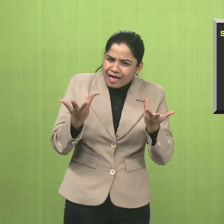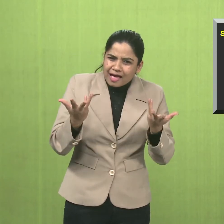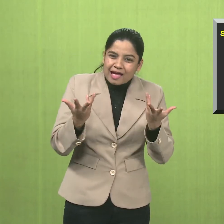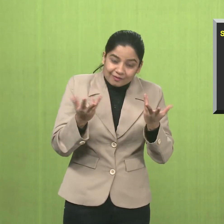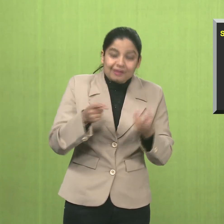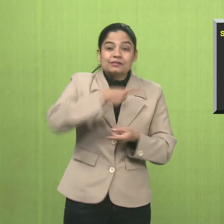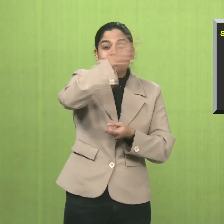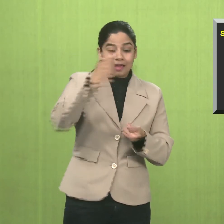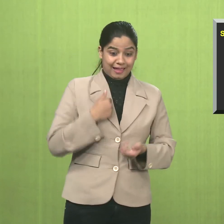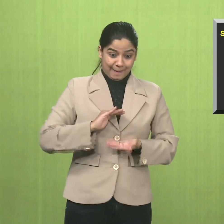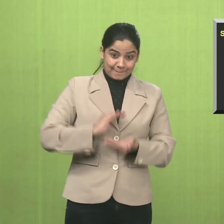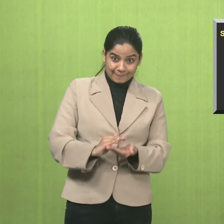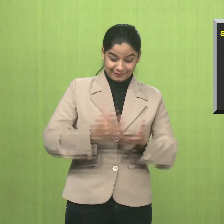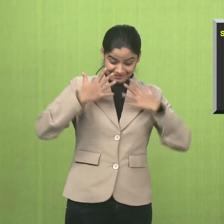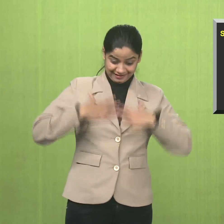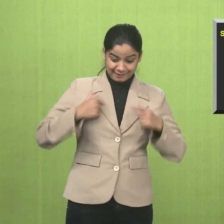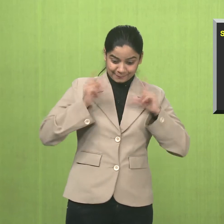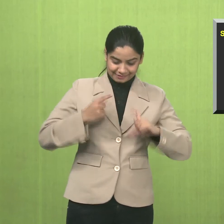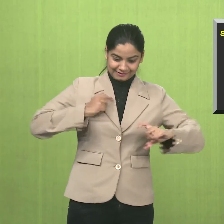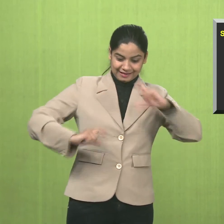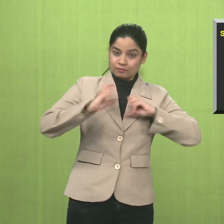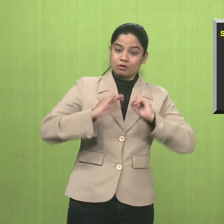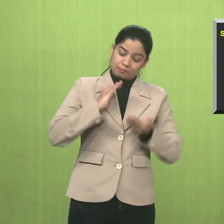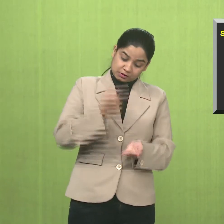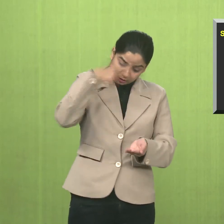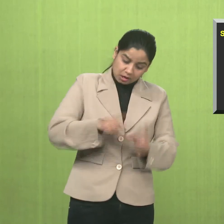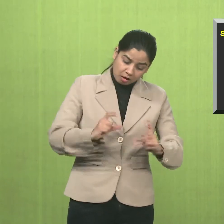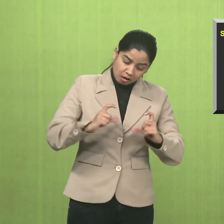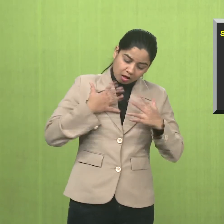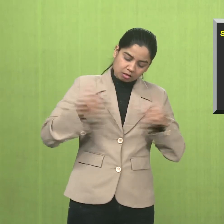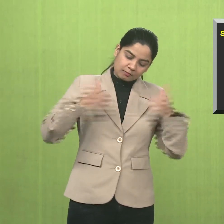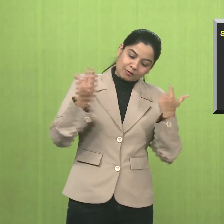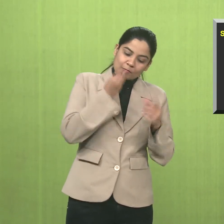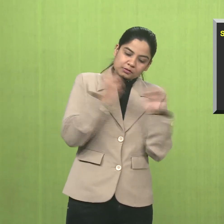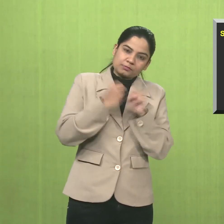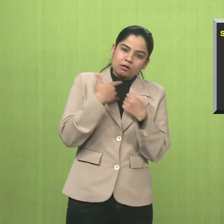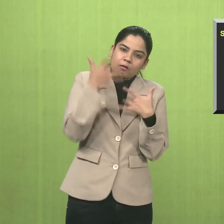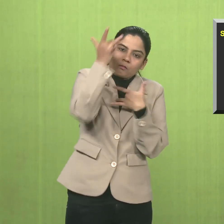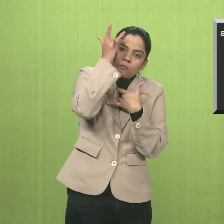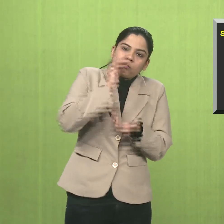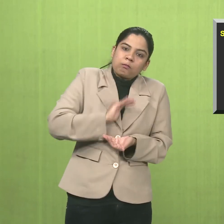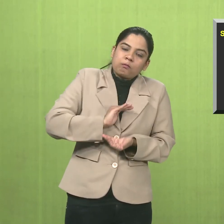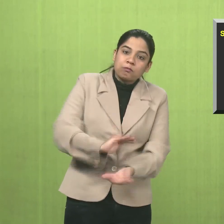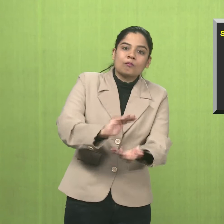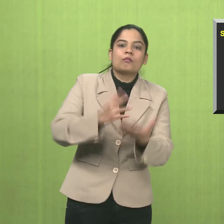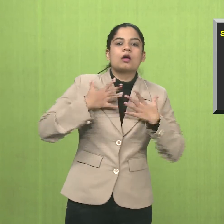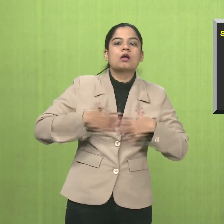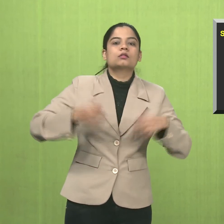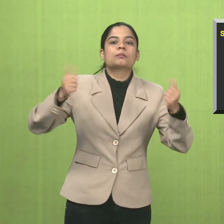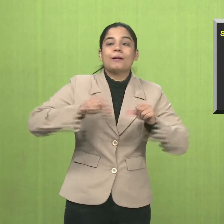delivery, they die. It's been found out that, women are supposed to take care of themselves when they are pregnant. And